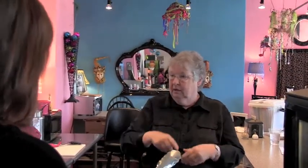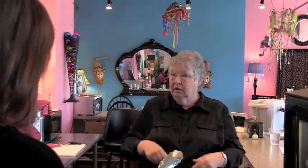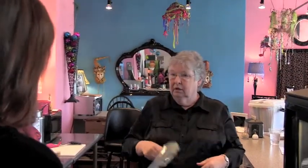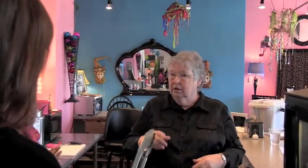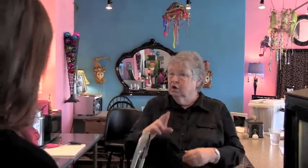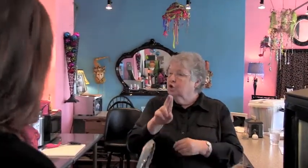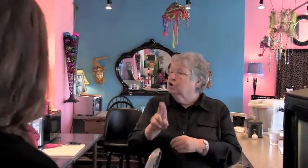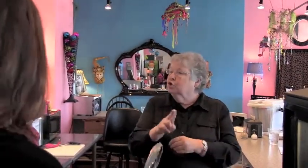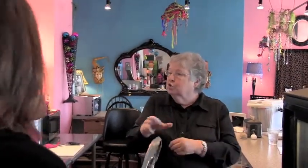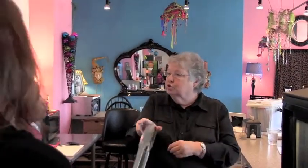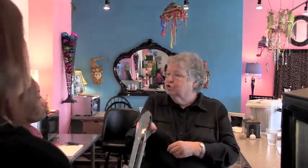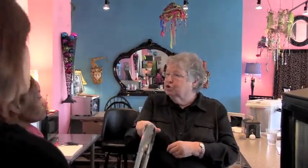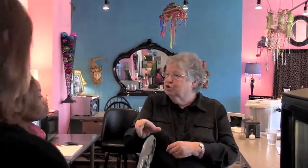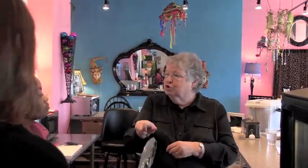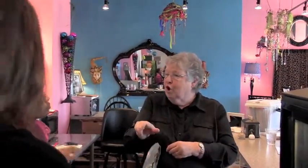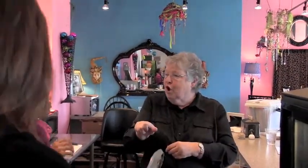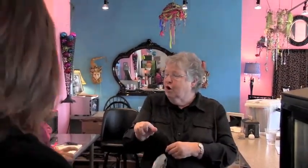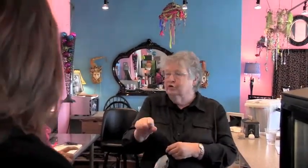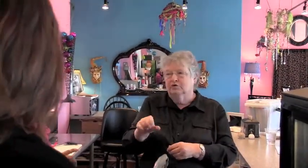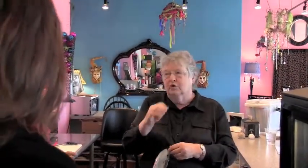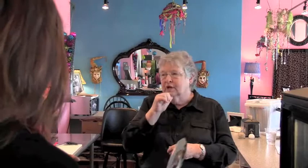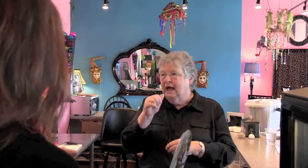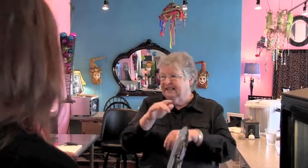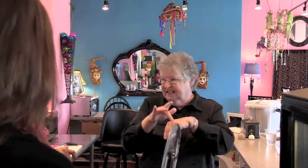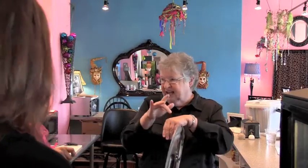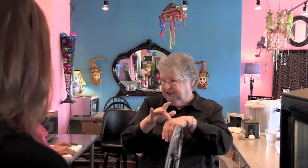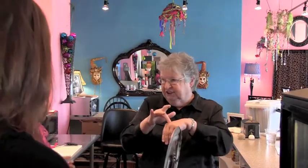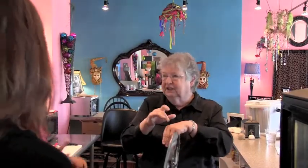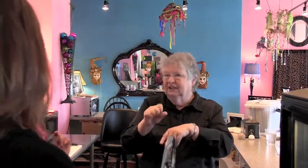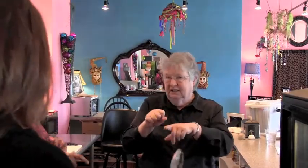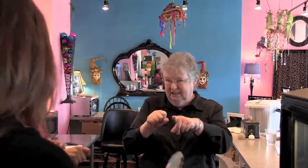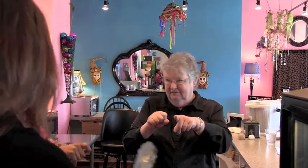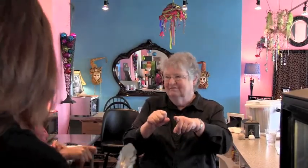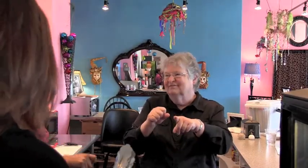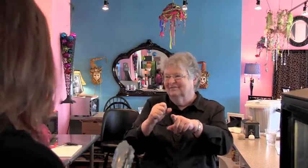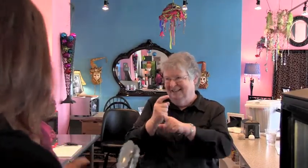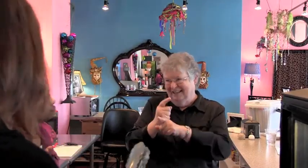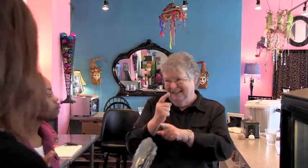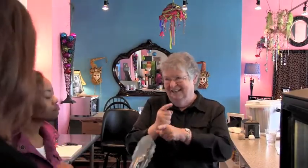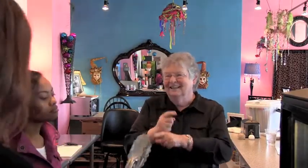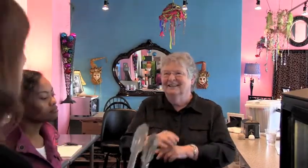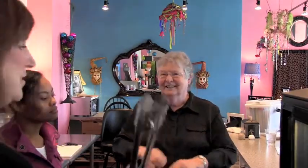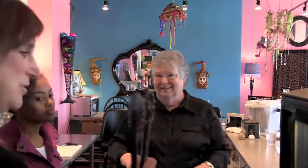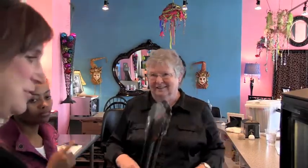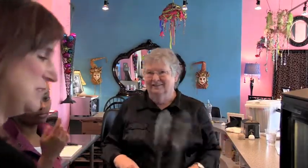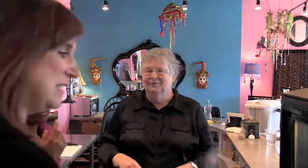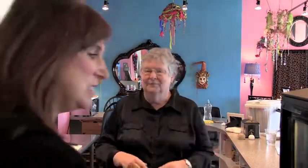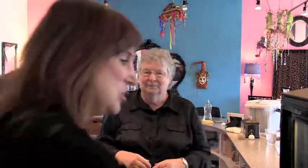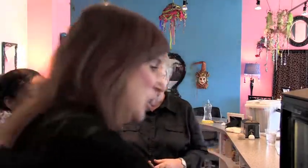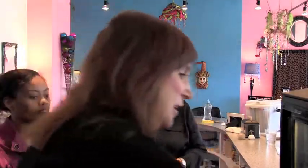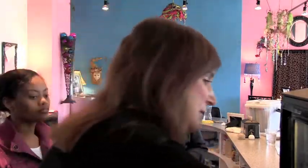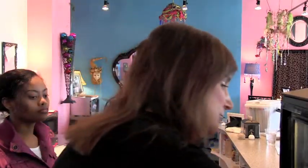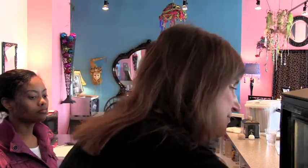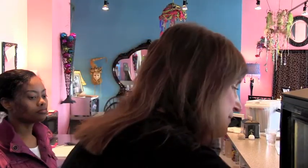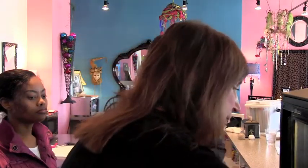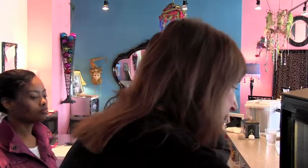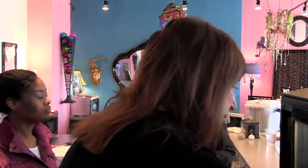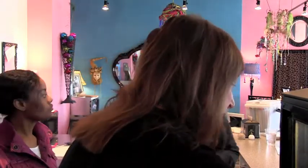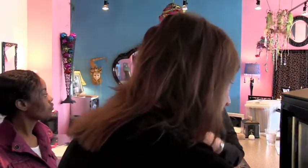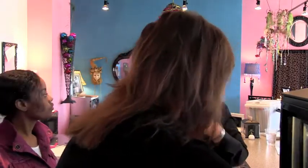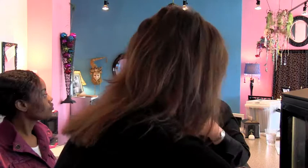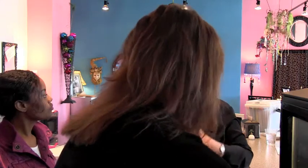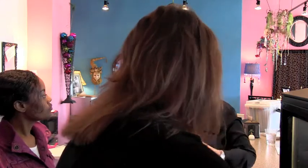the tongs because the health department doesn't want us touching it. Yeah. So using the tongs,